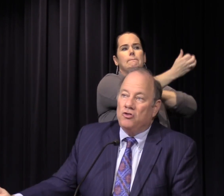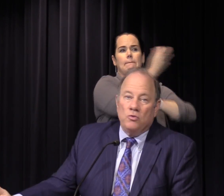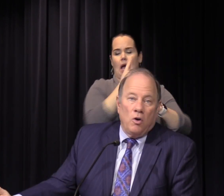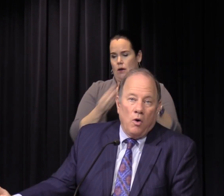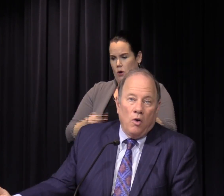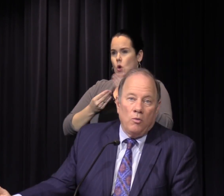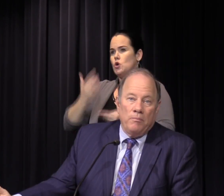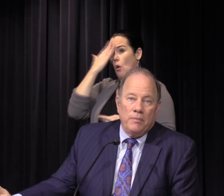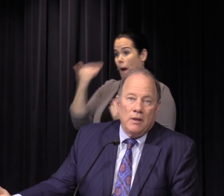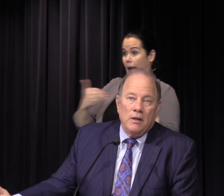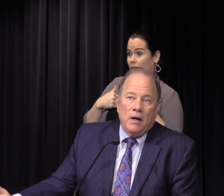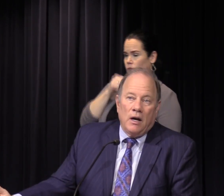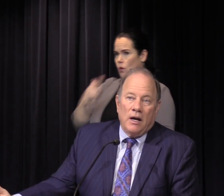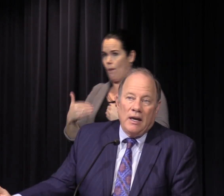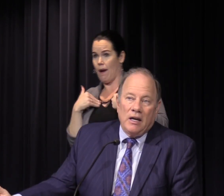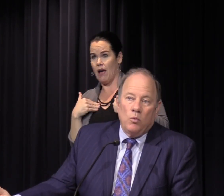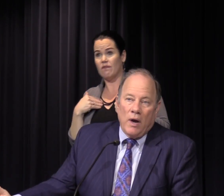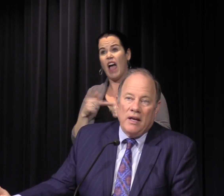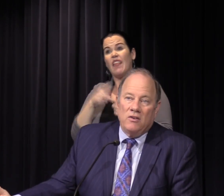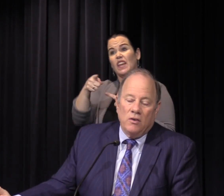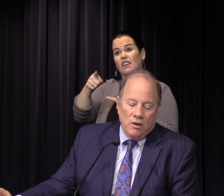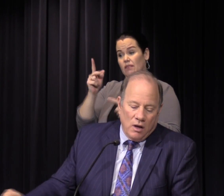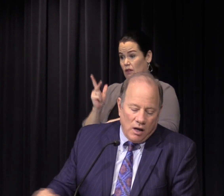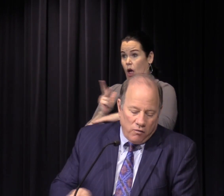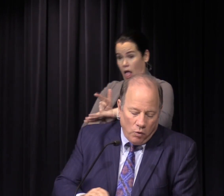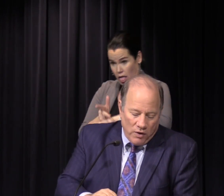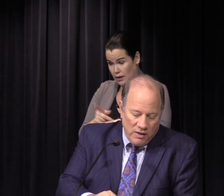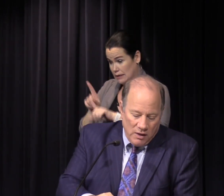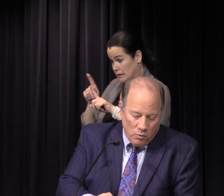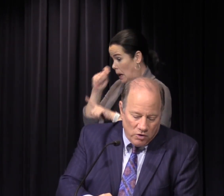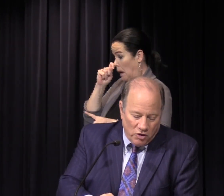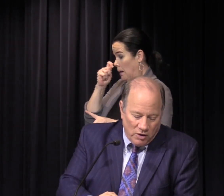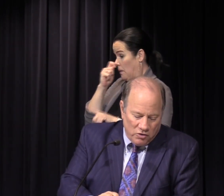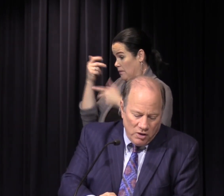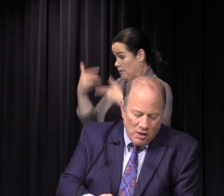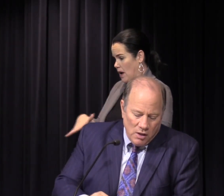and you go home and wait for the results.